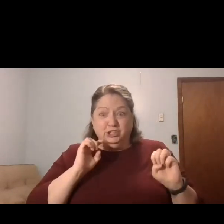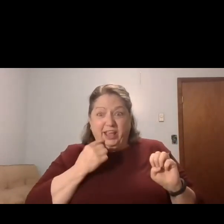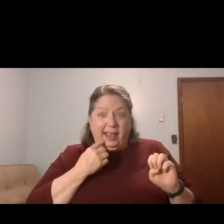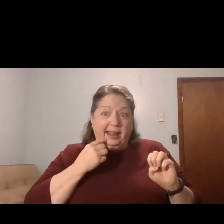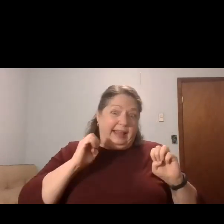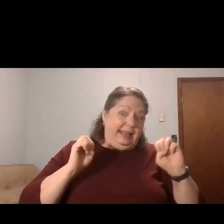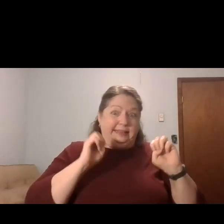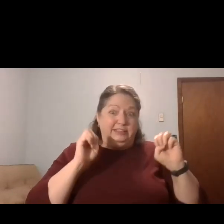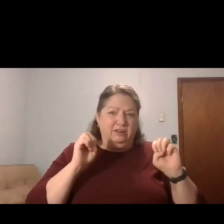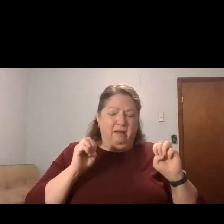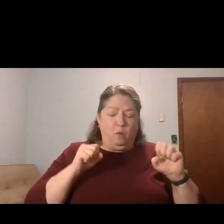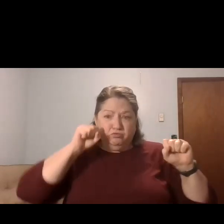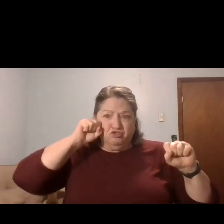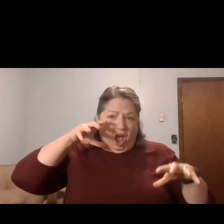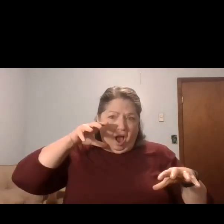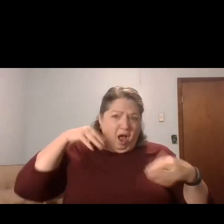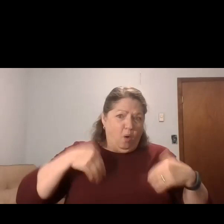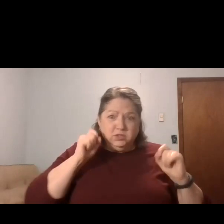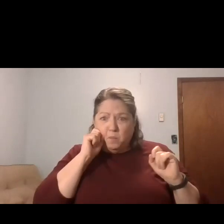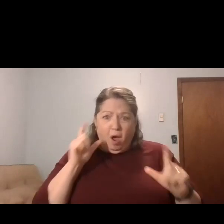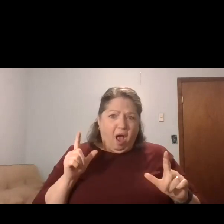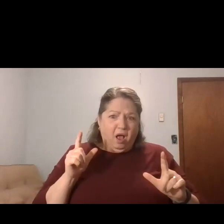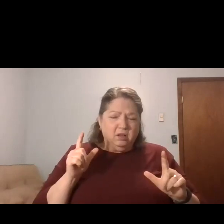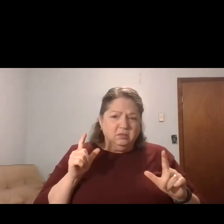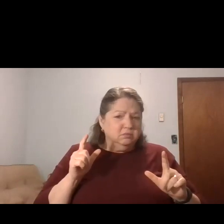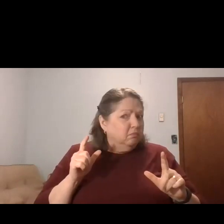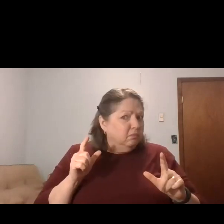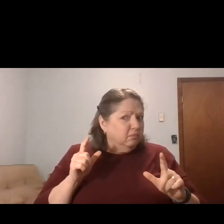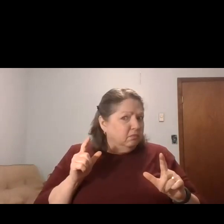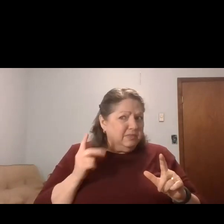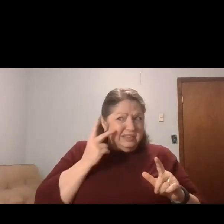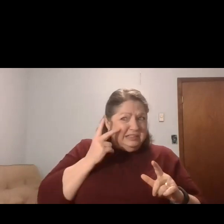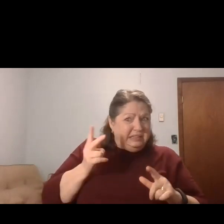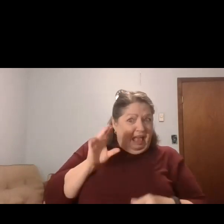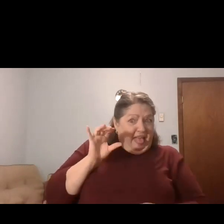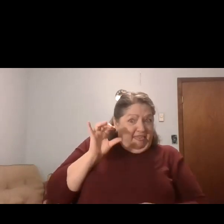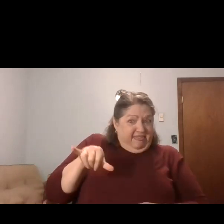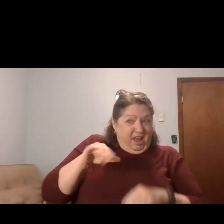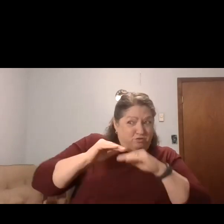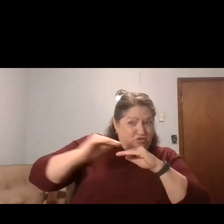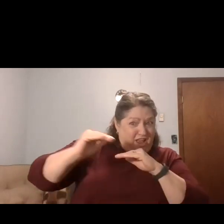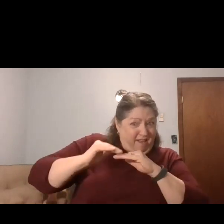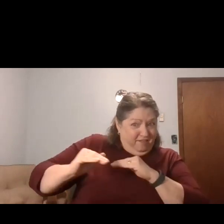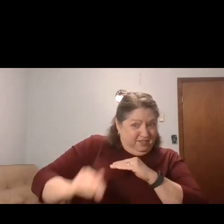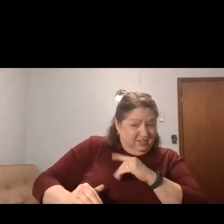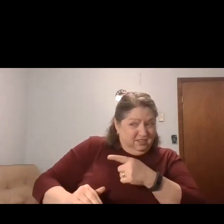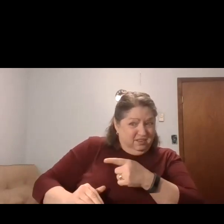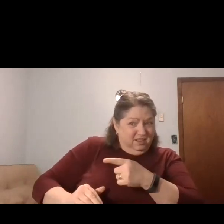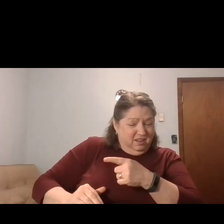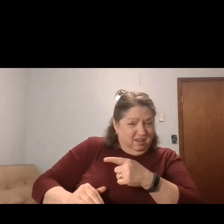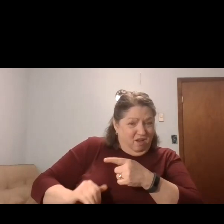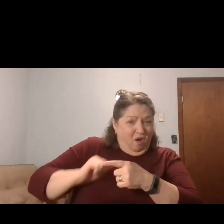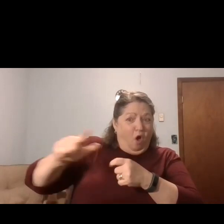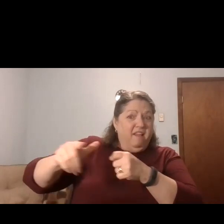that. And I was shocked, or I was surprised rather, to see that practically every area of the shelves